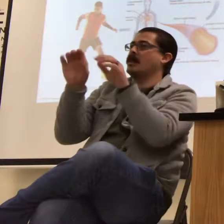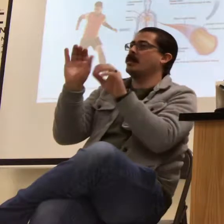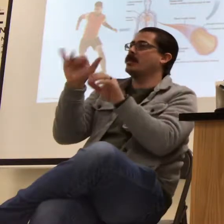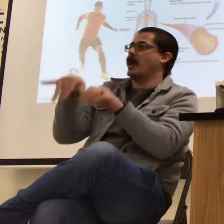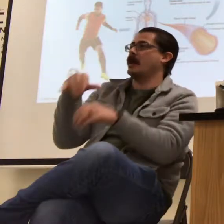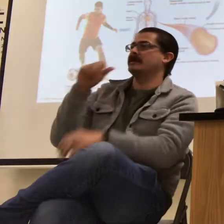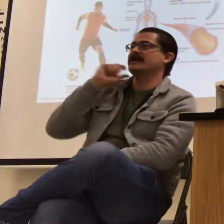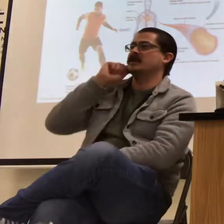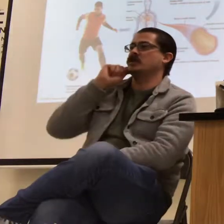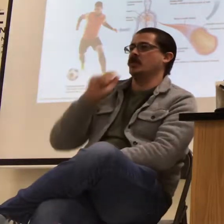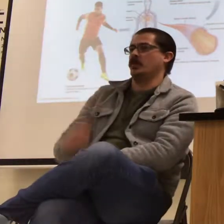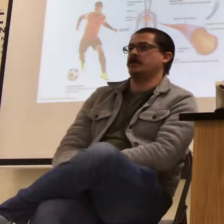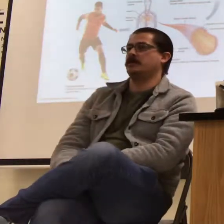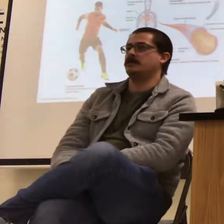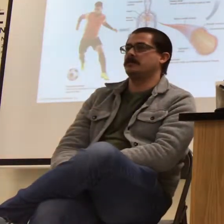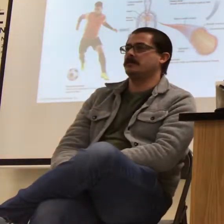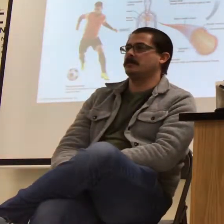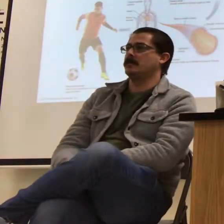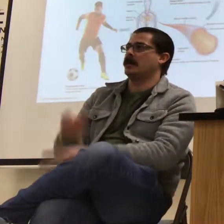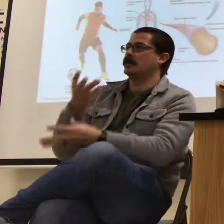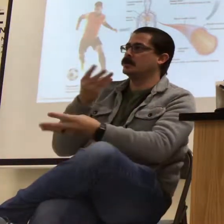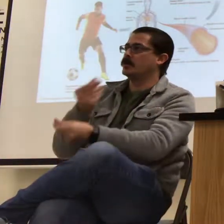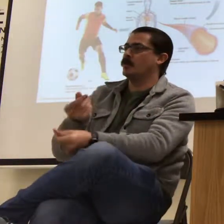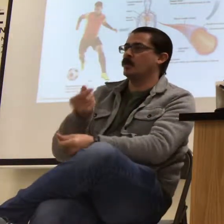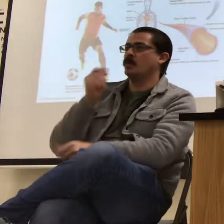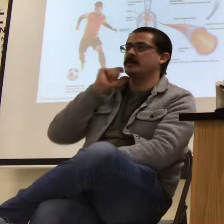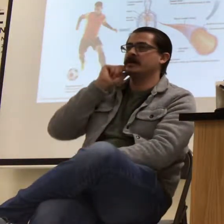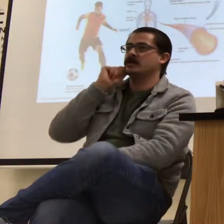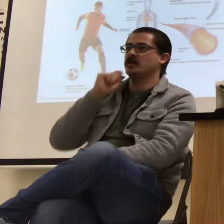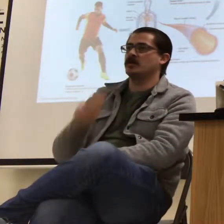tissue, a type of muscle tissue.